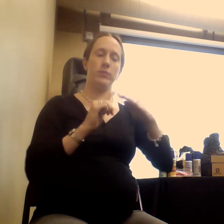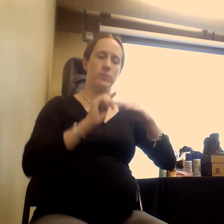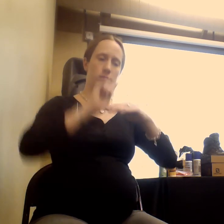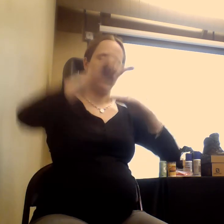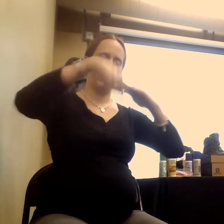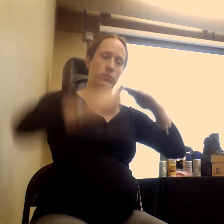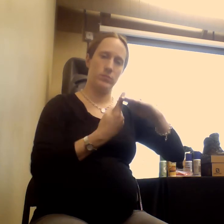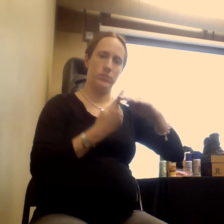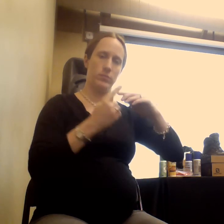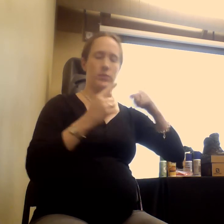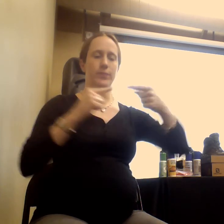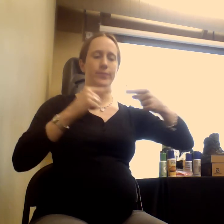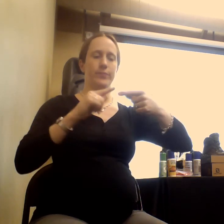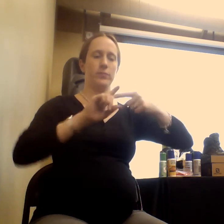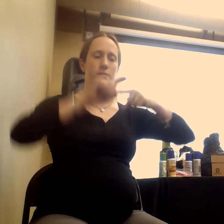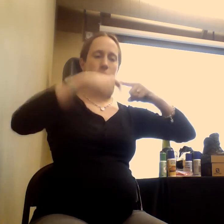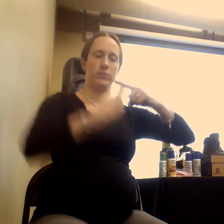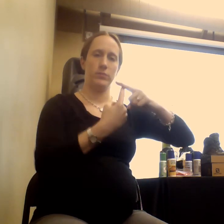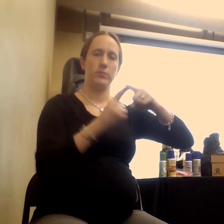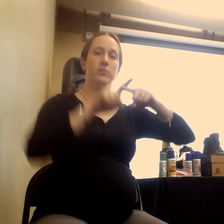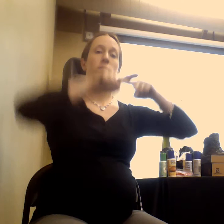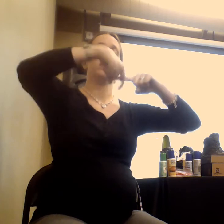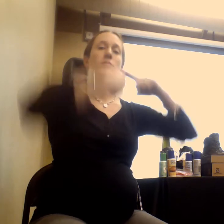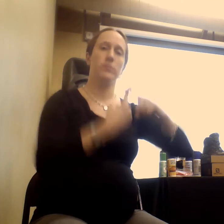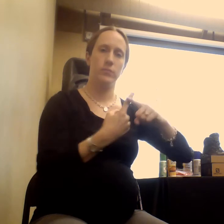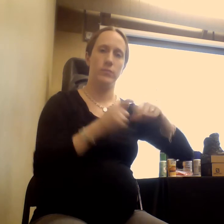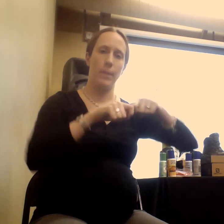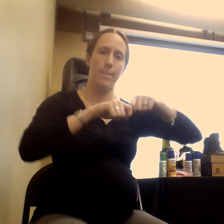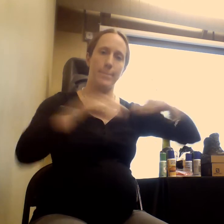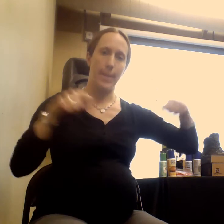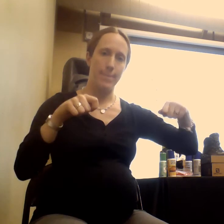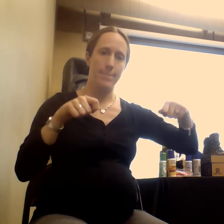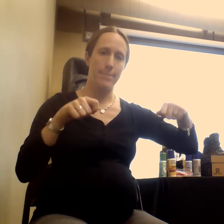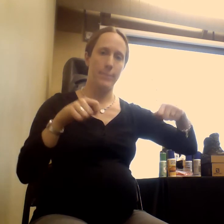a total of 3. Now watch what happens. If I pull on this,